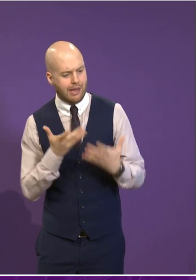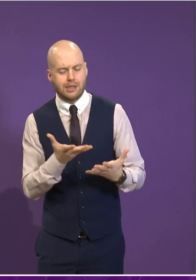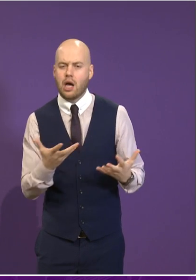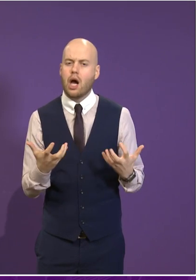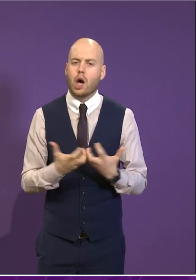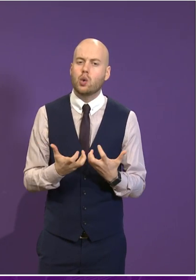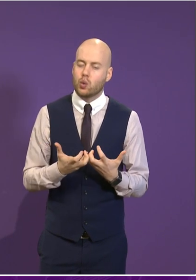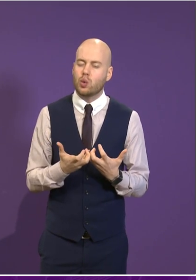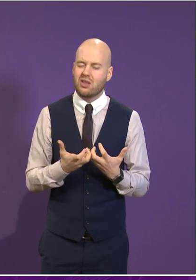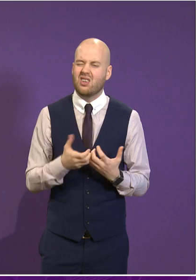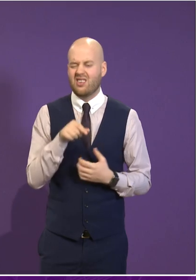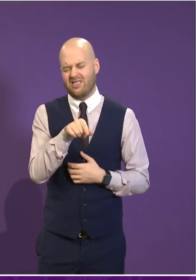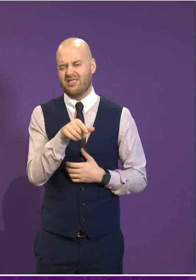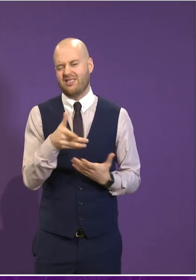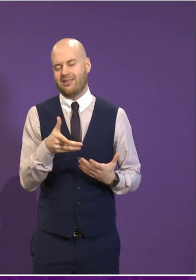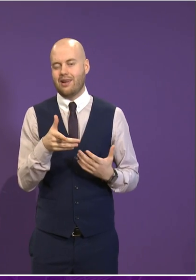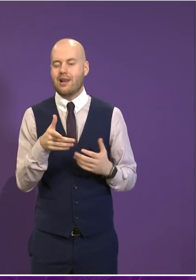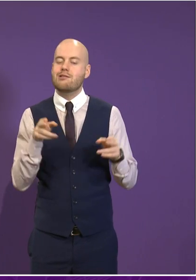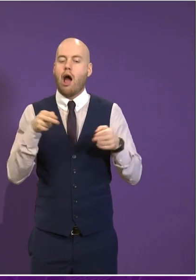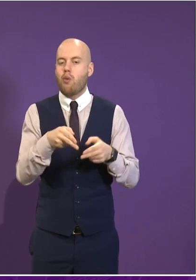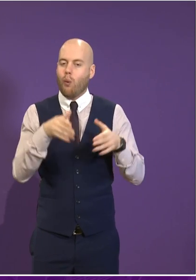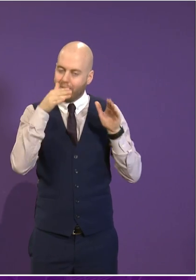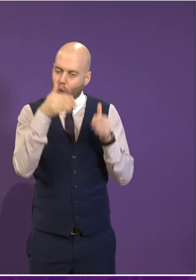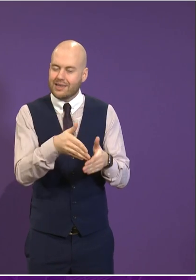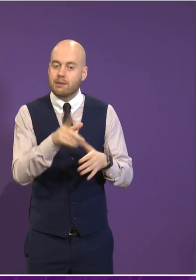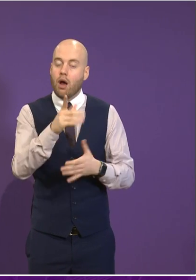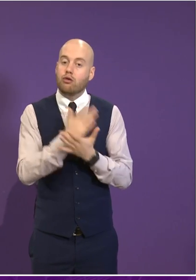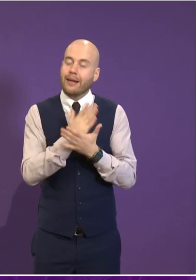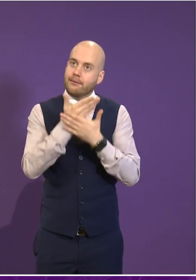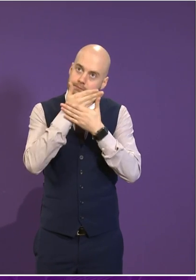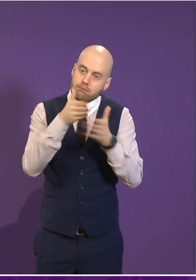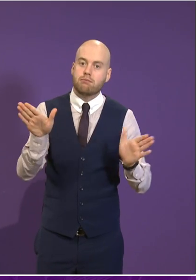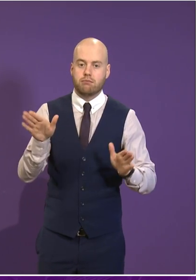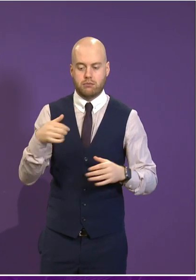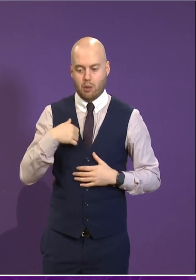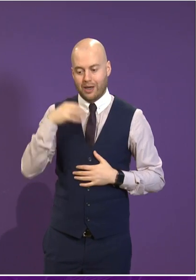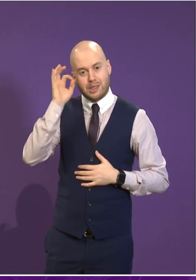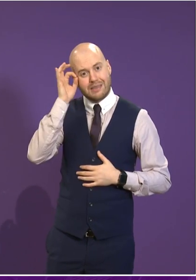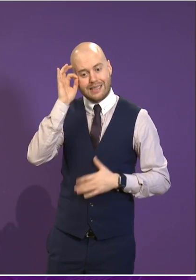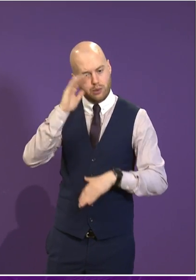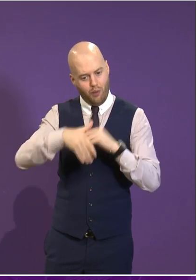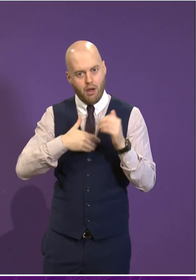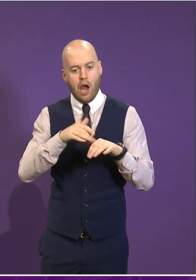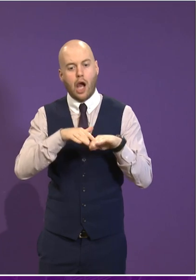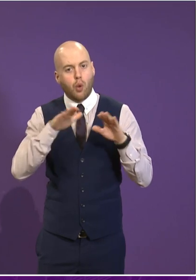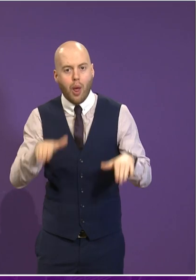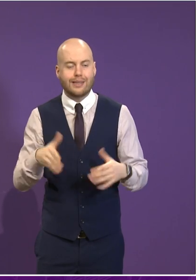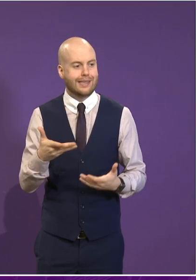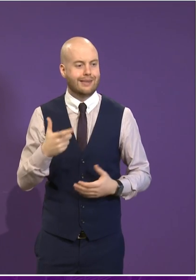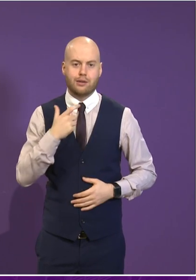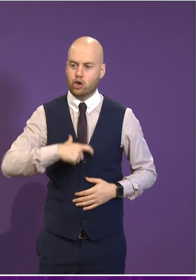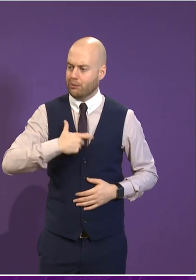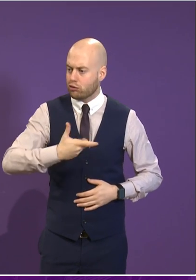not. Obviously, that's the very narrow focus of this inquiry. But the broader focus of the committee around equalities, duties, human rights,